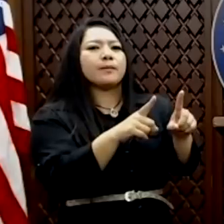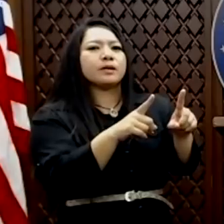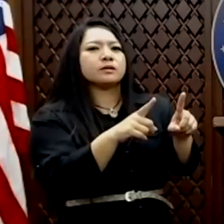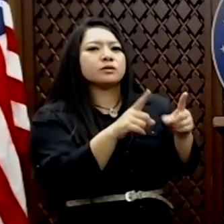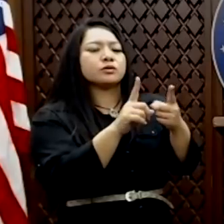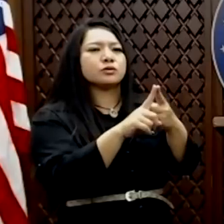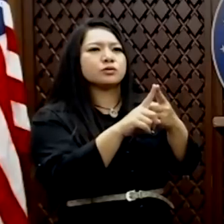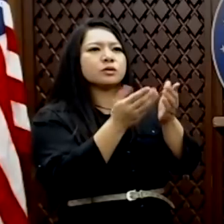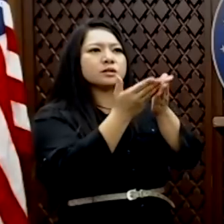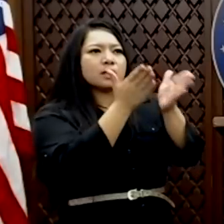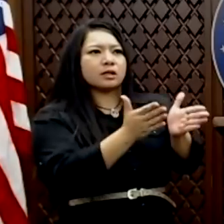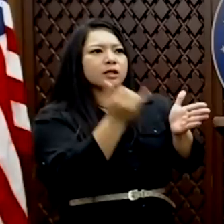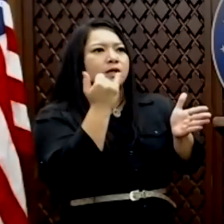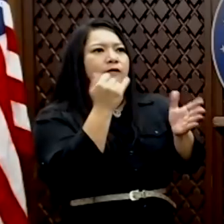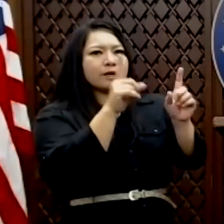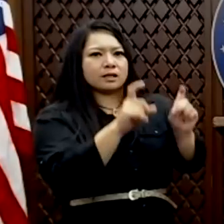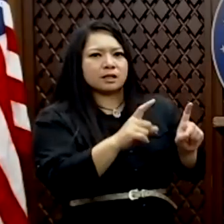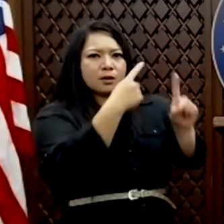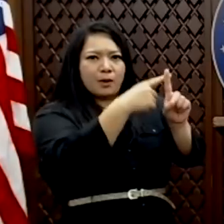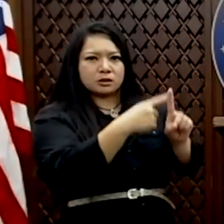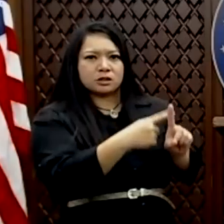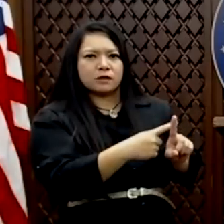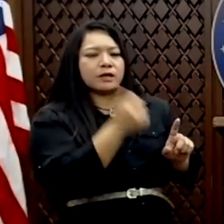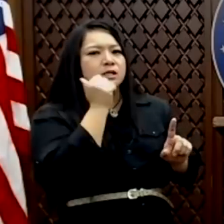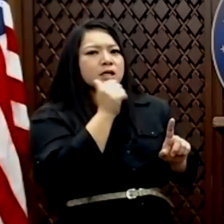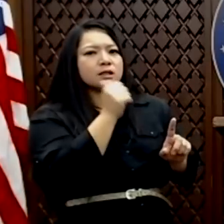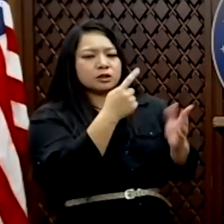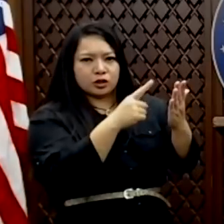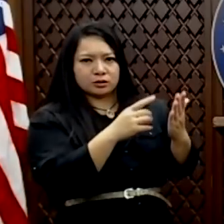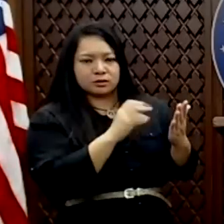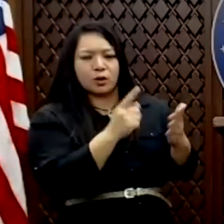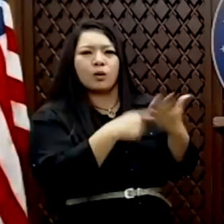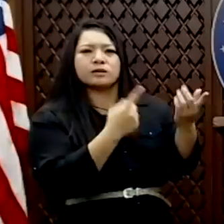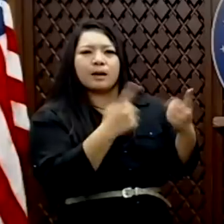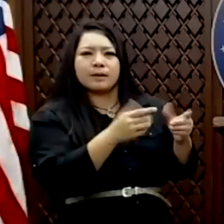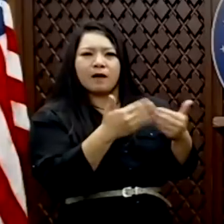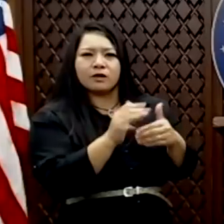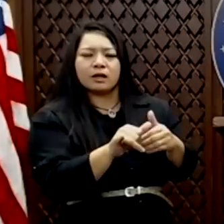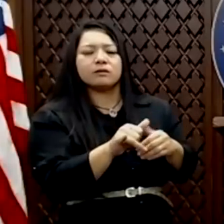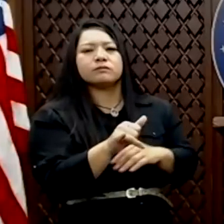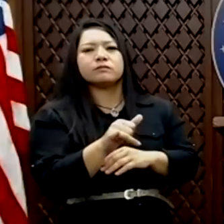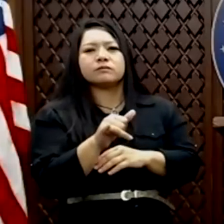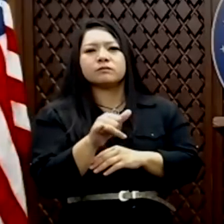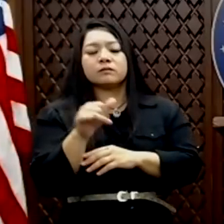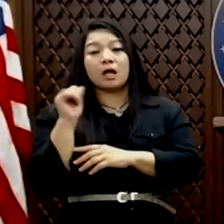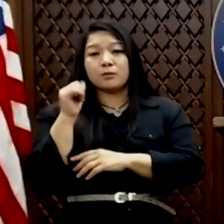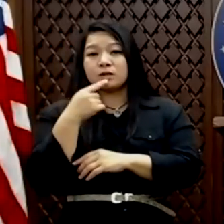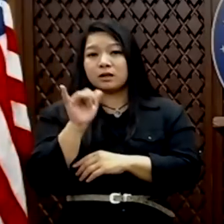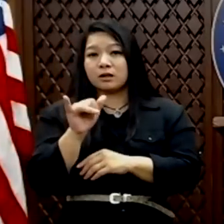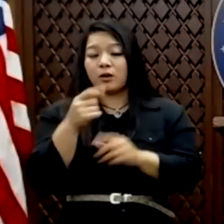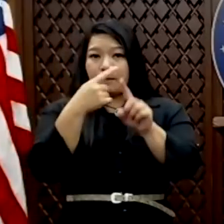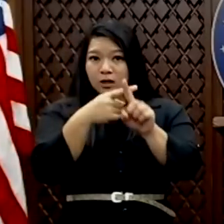do test positive during their daily checks? Like, what's the procedure for that? So regardless of whether it's a